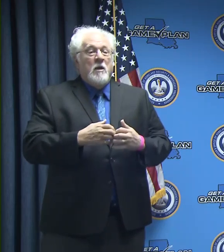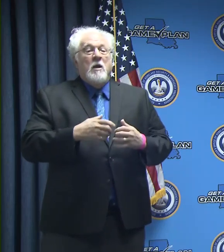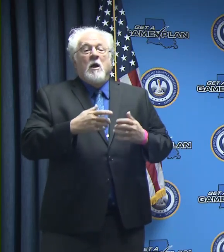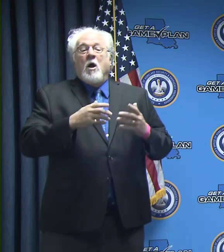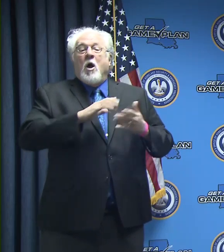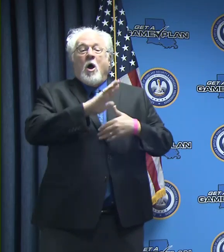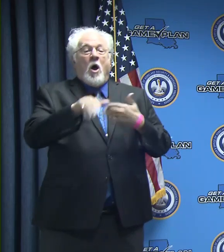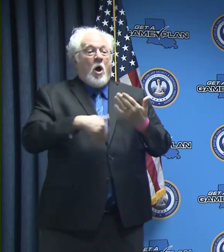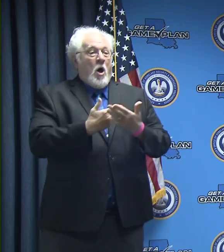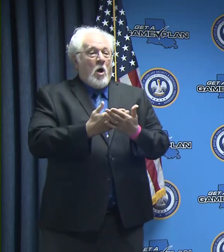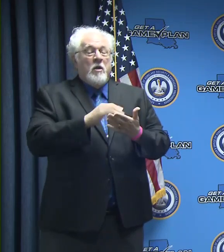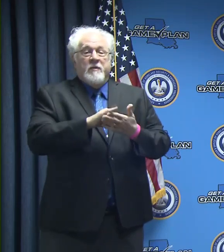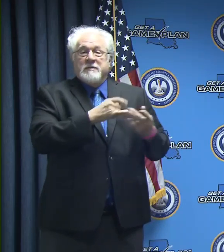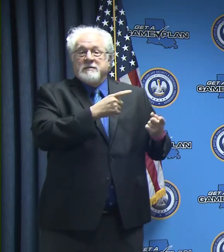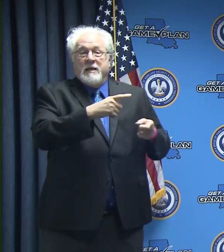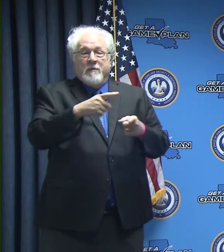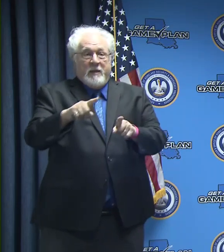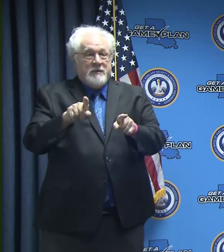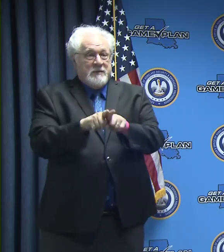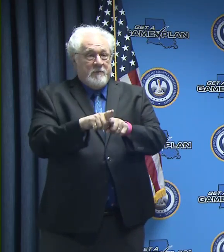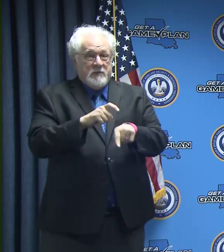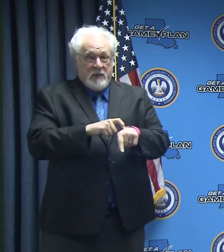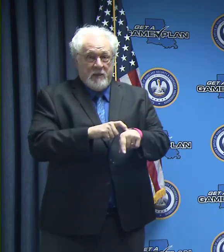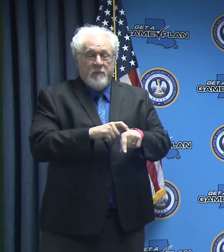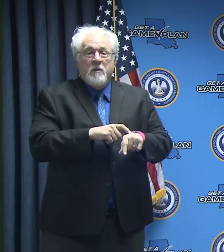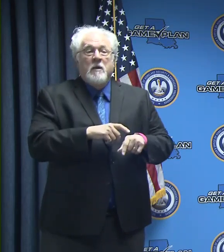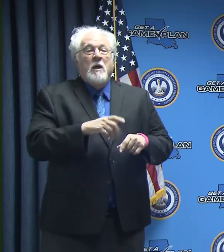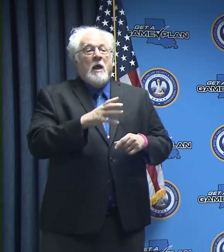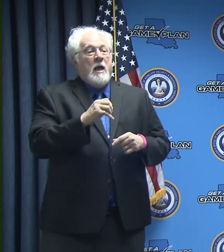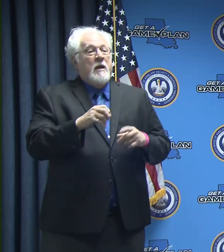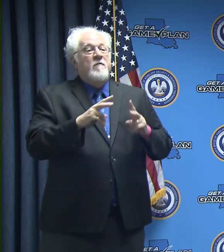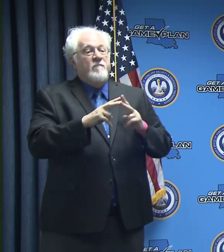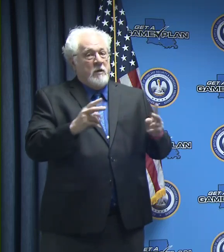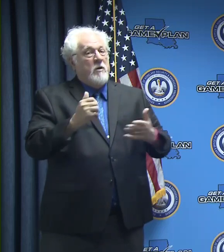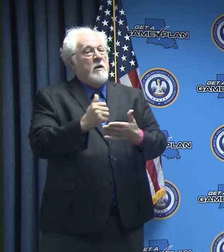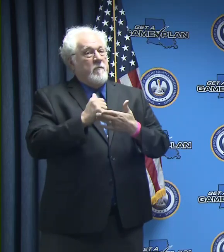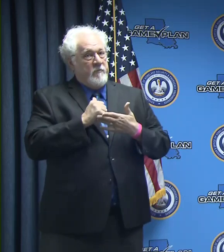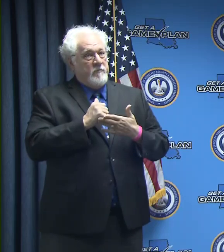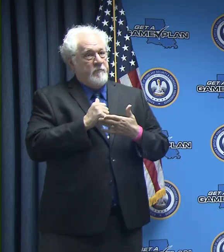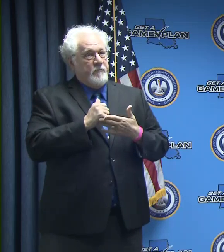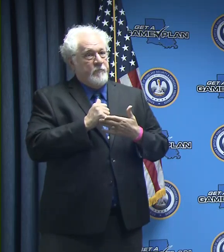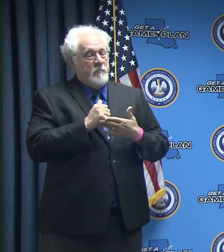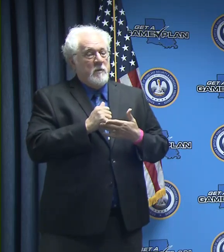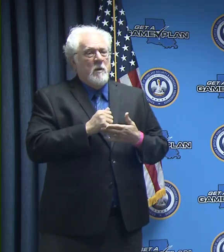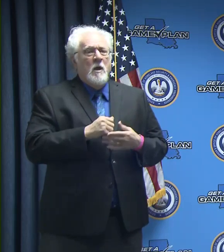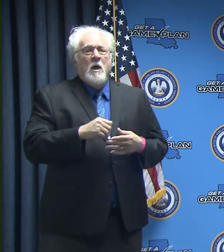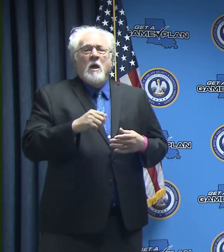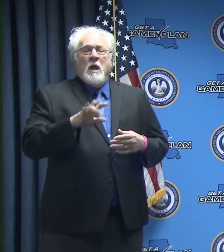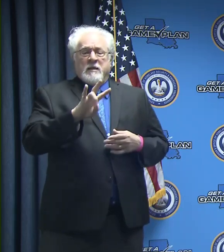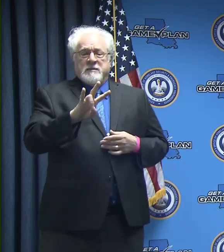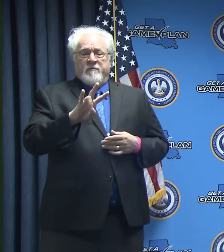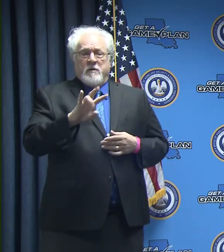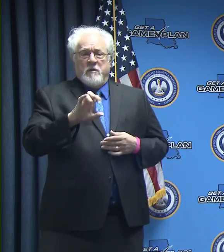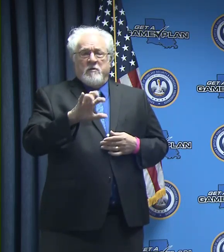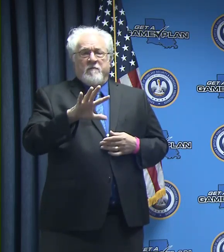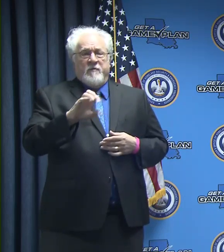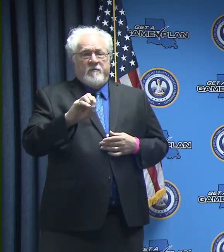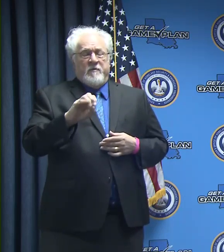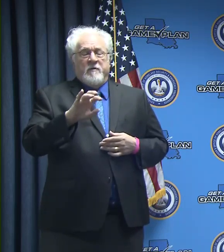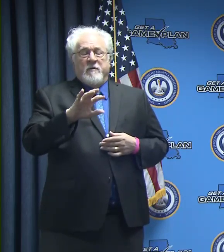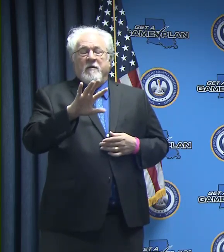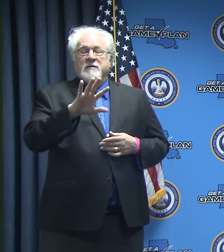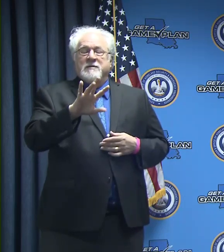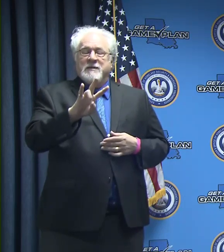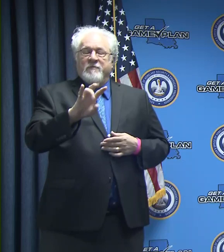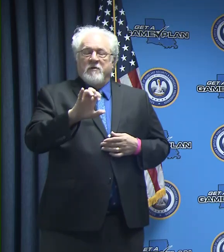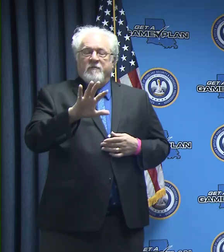All of this is taking place at the same time, and it's very, very helpful. Of the 753 ventilators